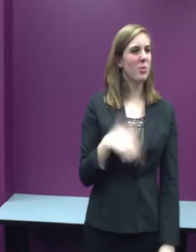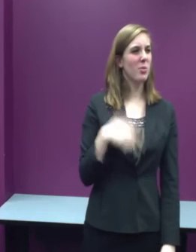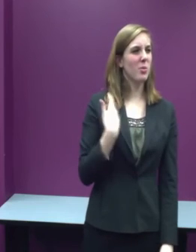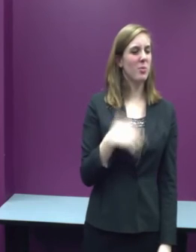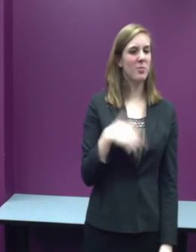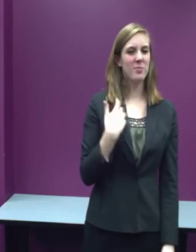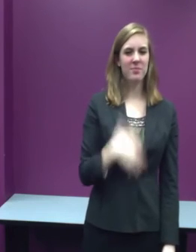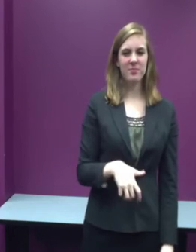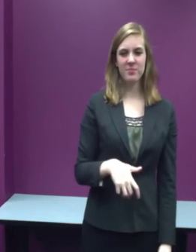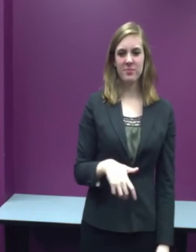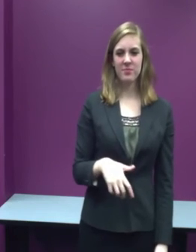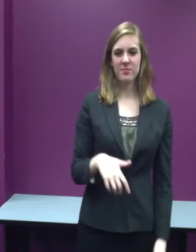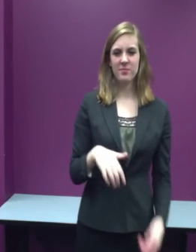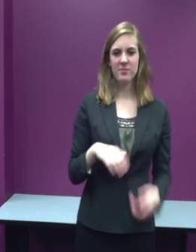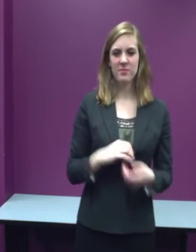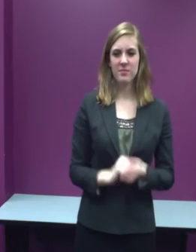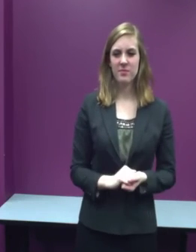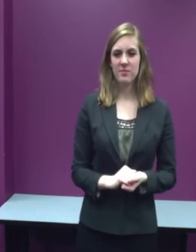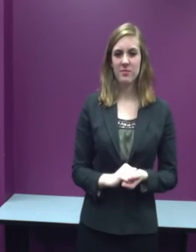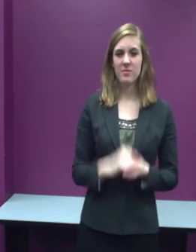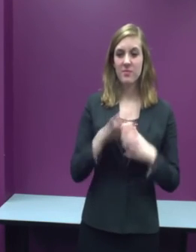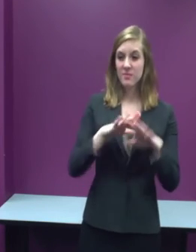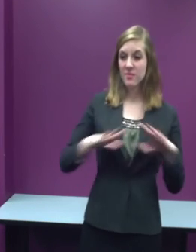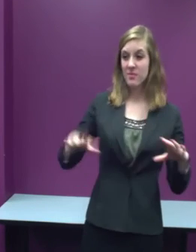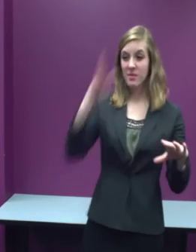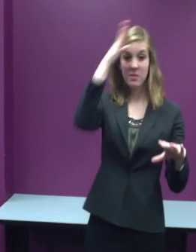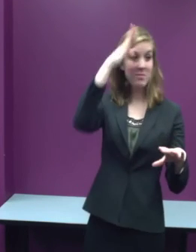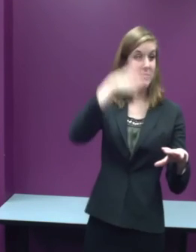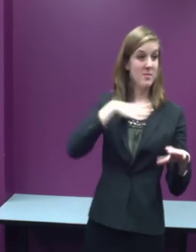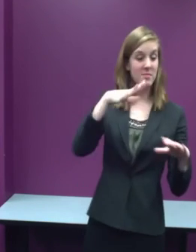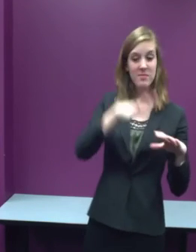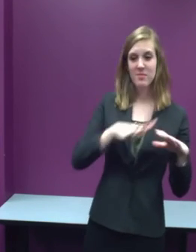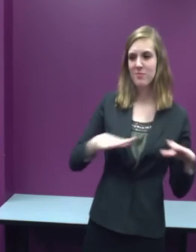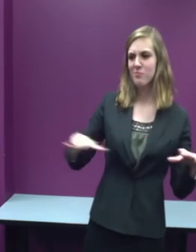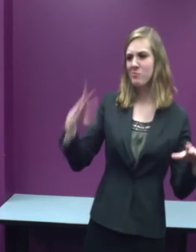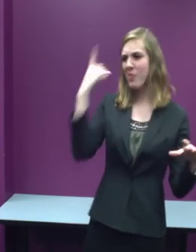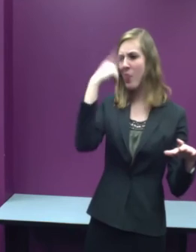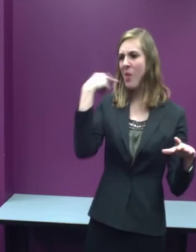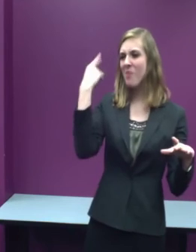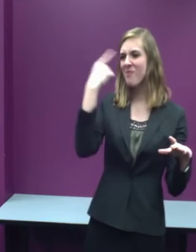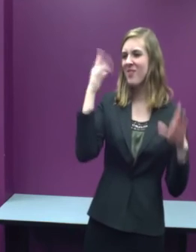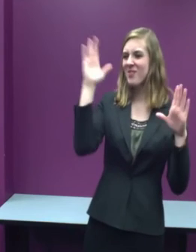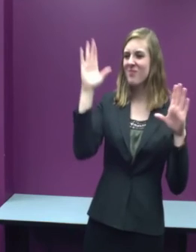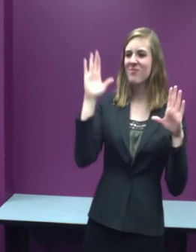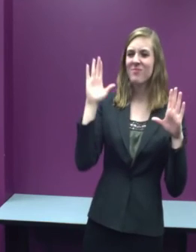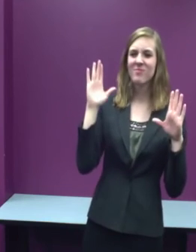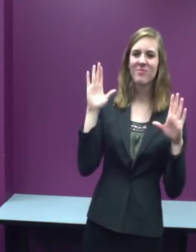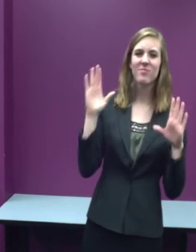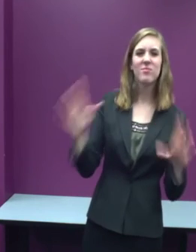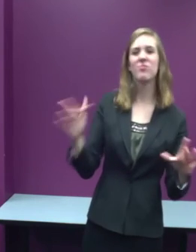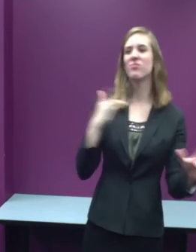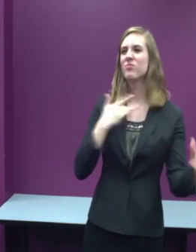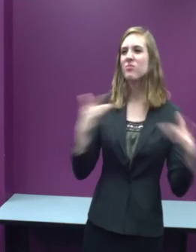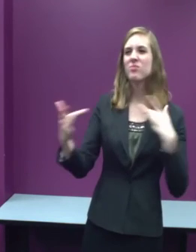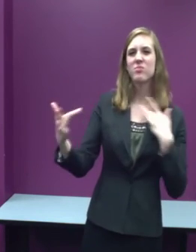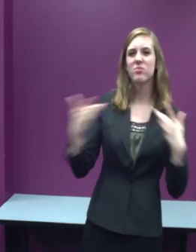The men appeared much satisfied with their trip, beholding with astonishment the high wave dashing the rocks